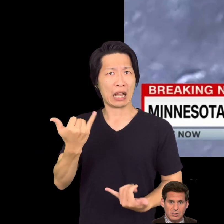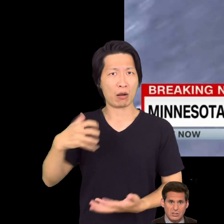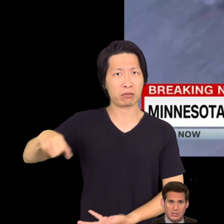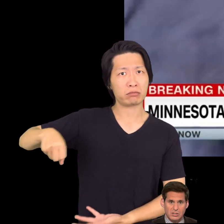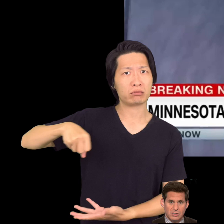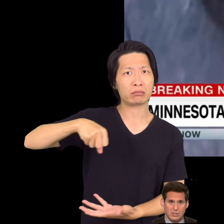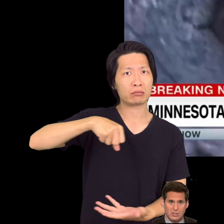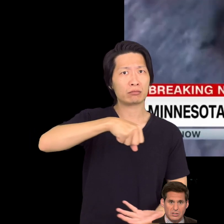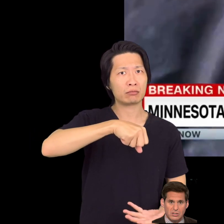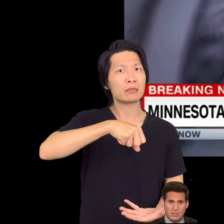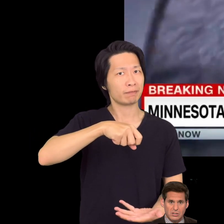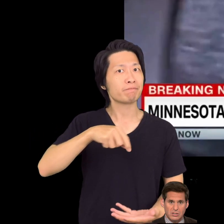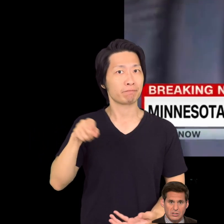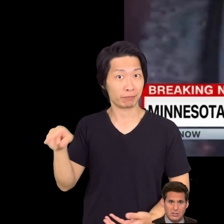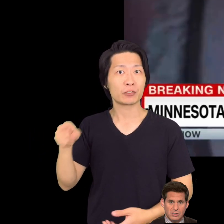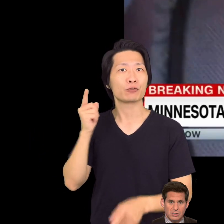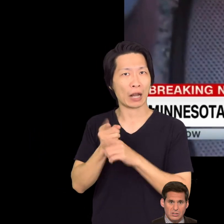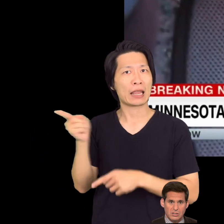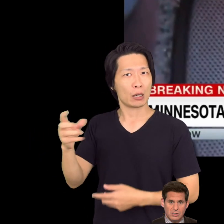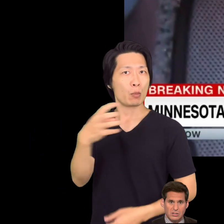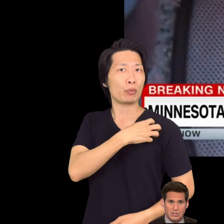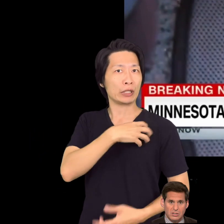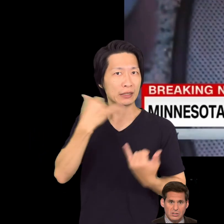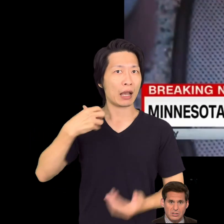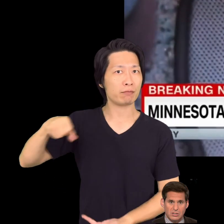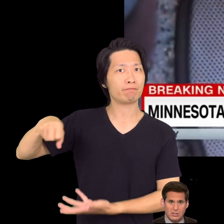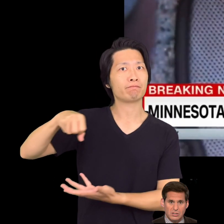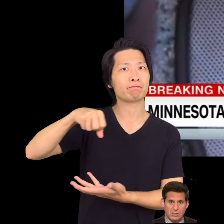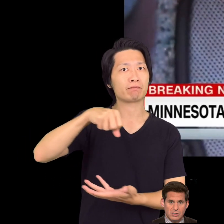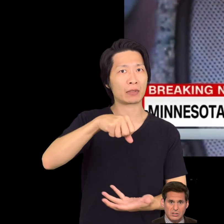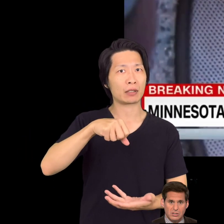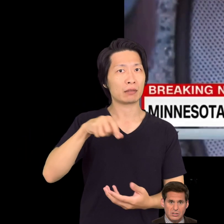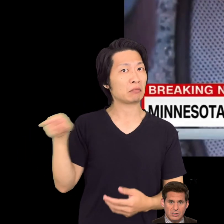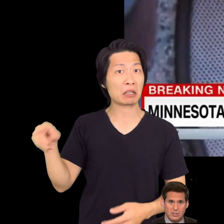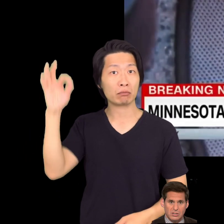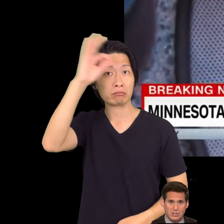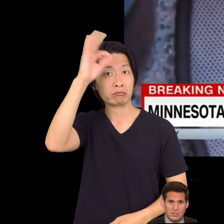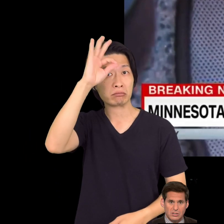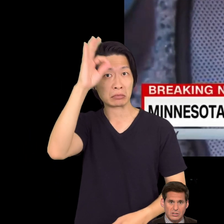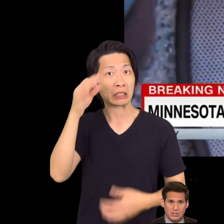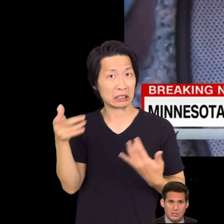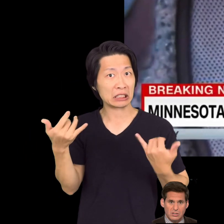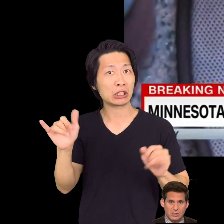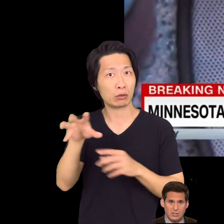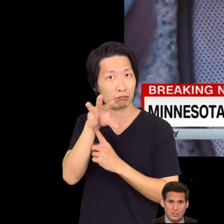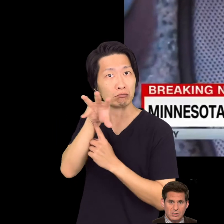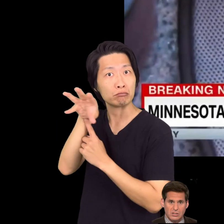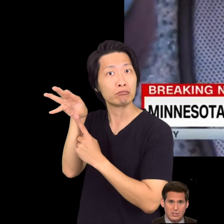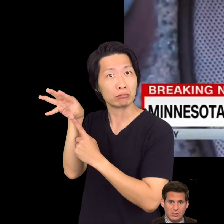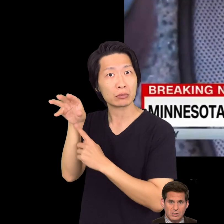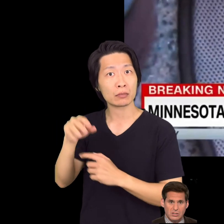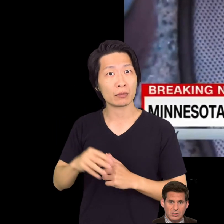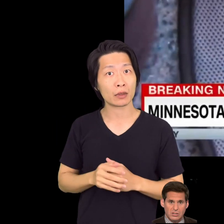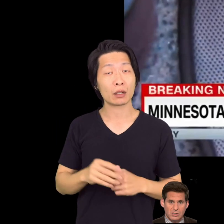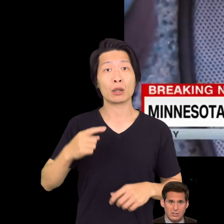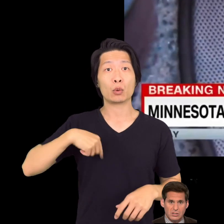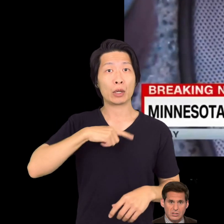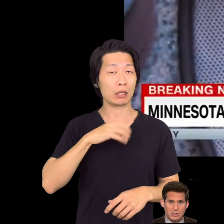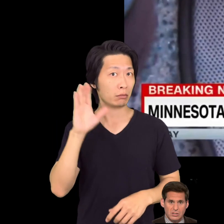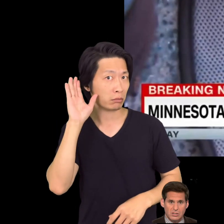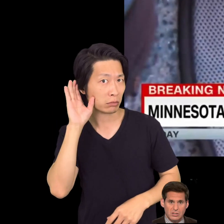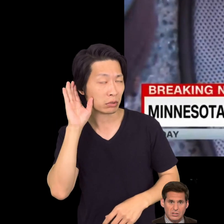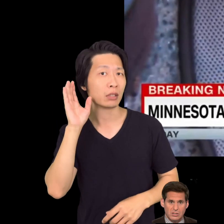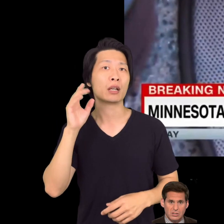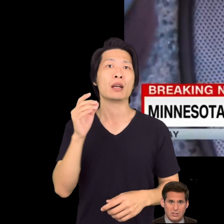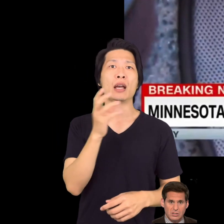the police officer, yeah, this is the police carrying our camera right now, frankly not aware that it's still rolling.